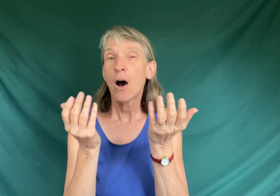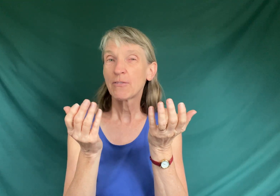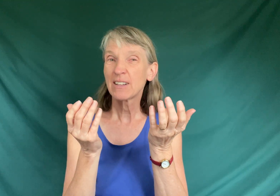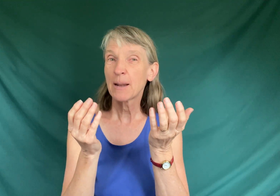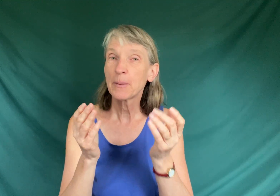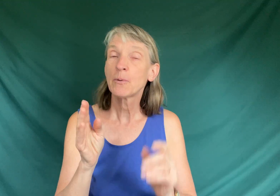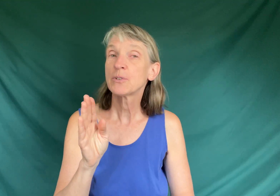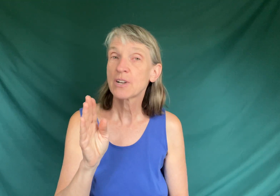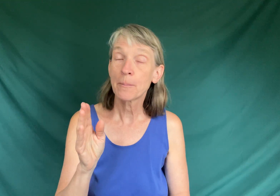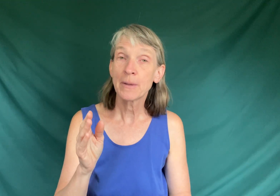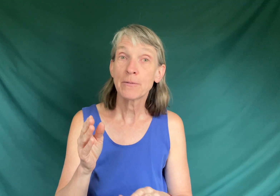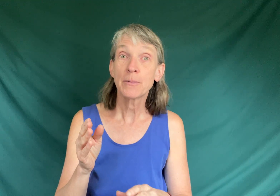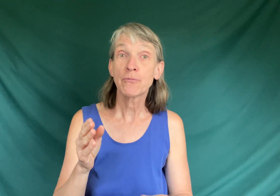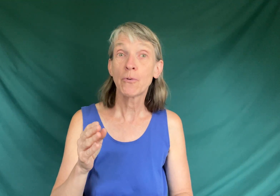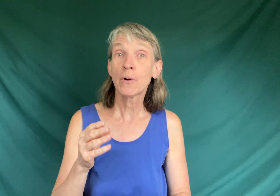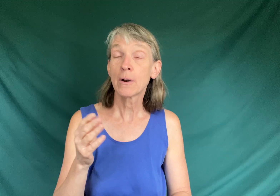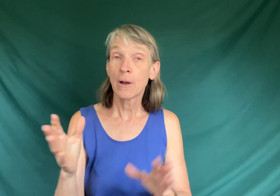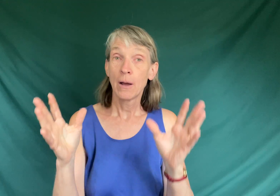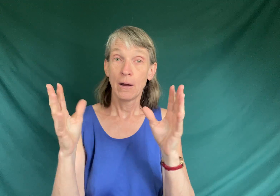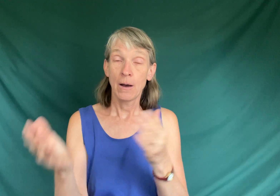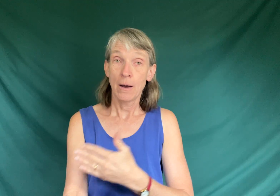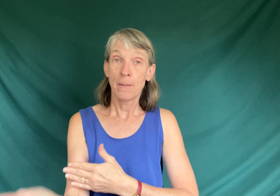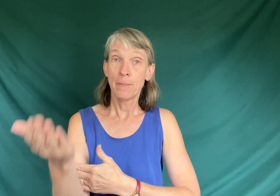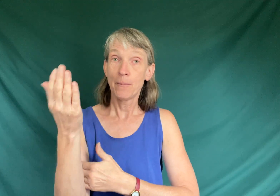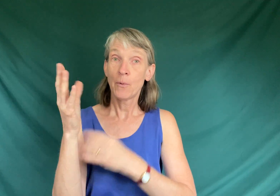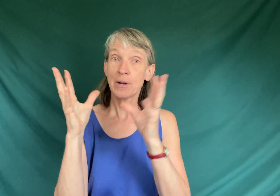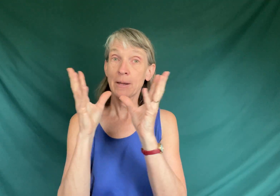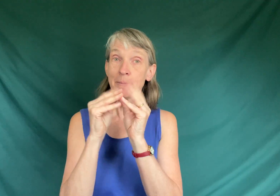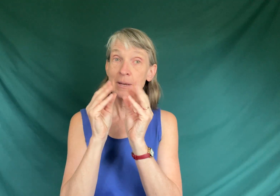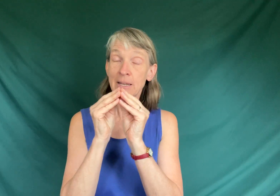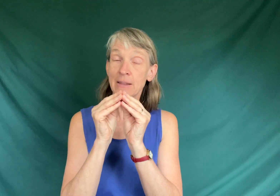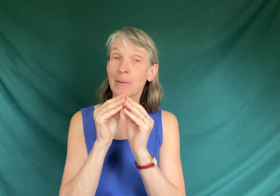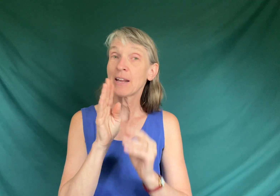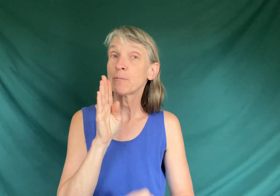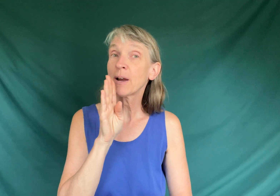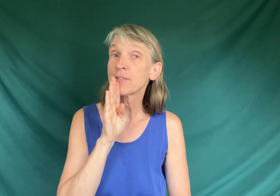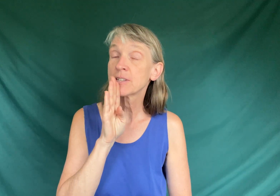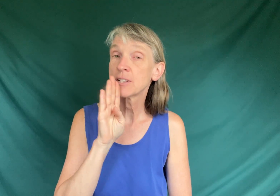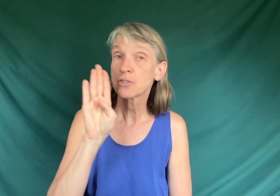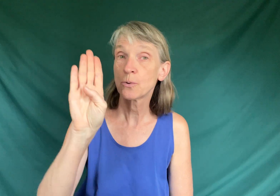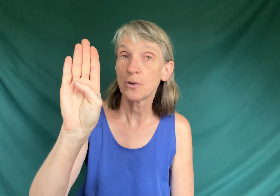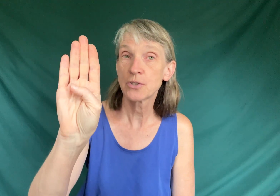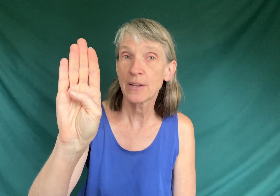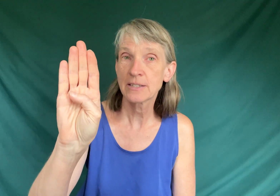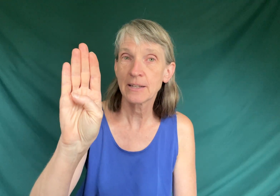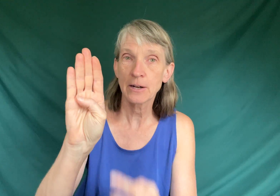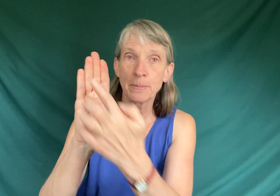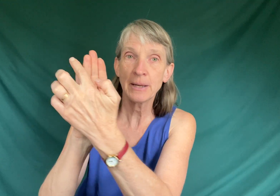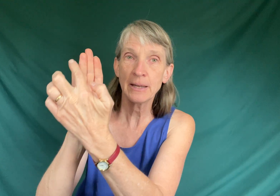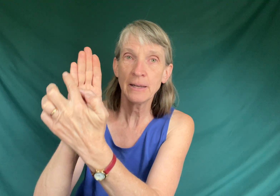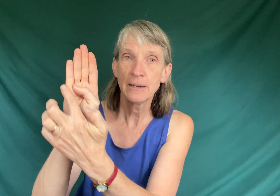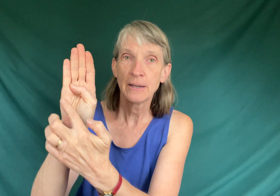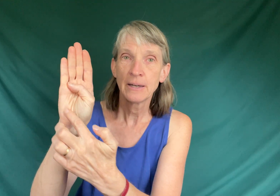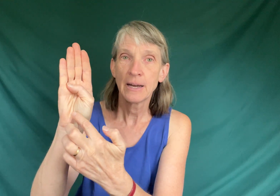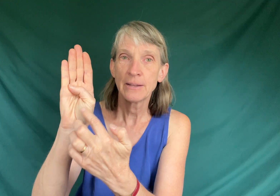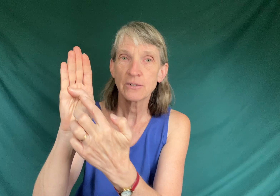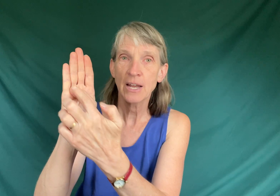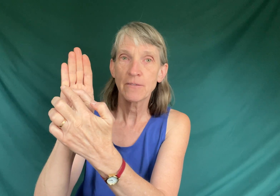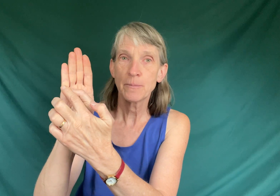Often a lot of people will start even before morning meeting. They might have breakfast at school. So that's a letter B. There's kind of a B